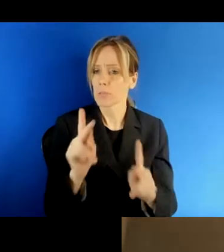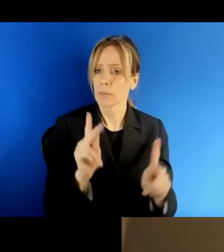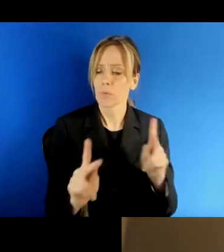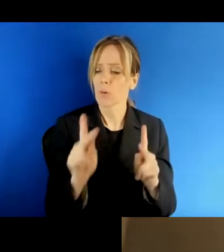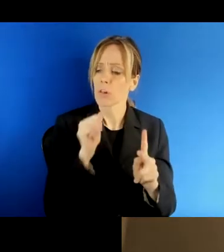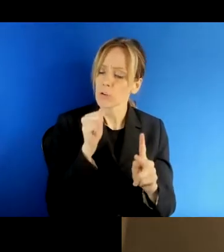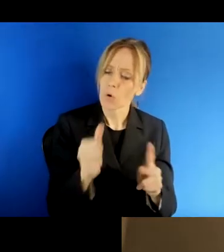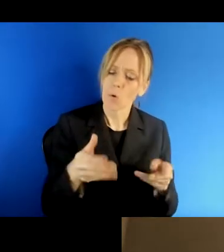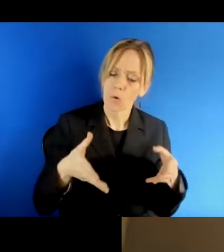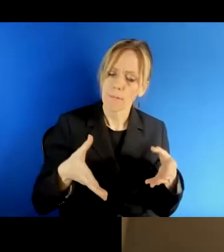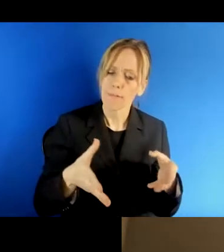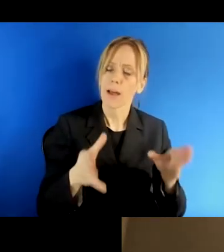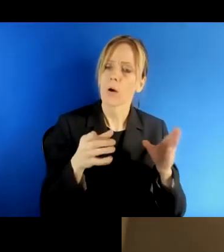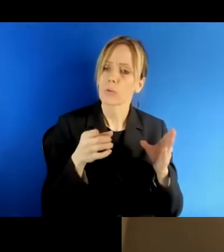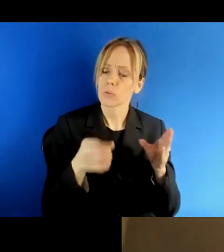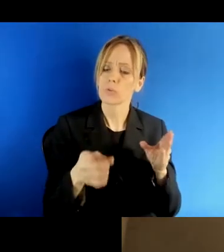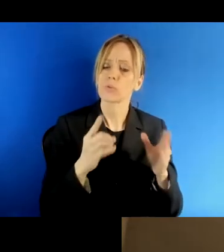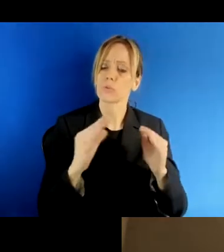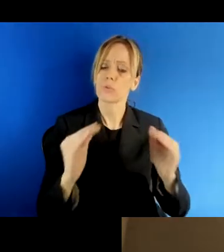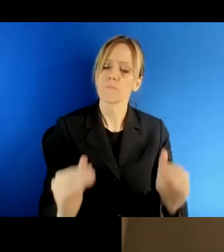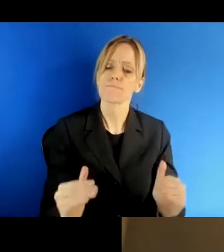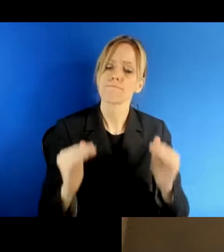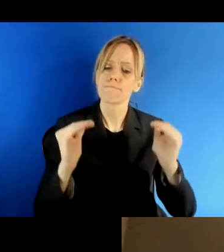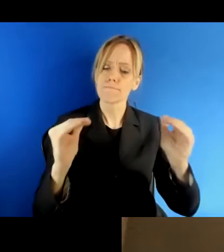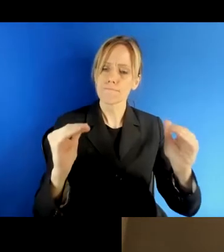you to go beyond your